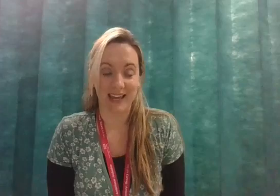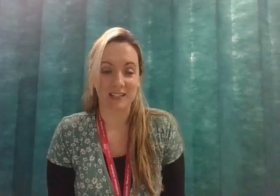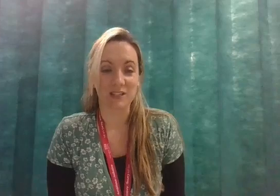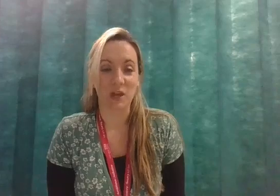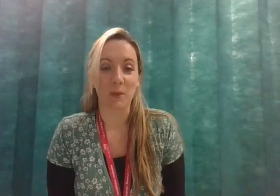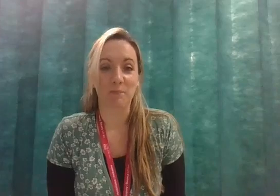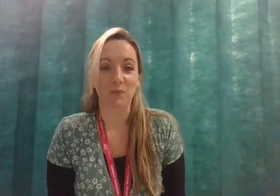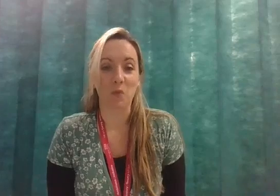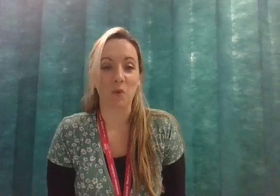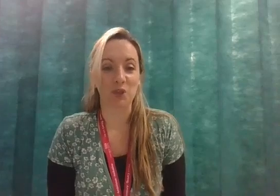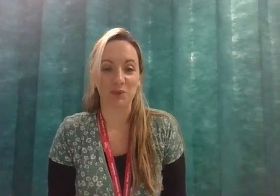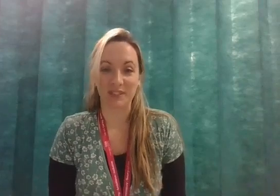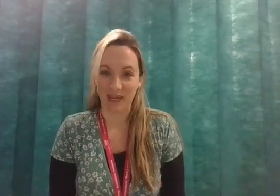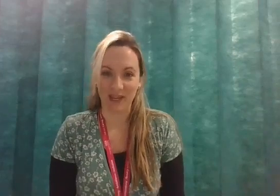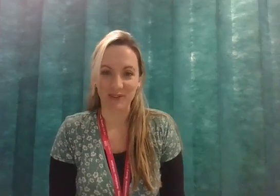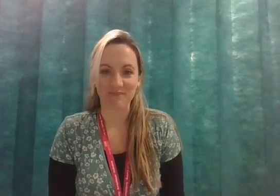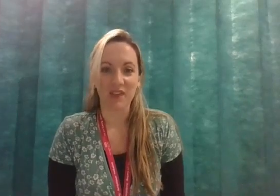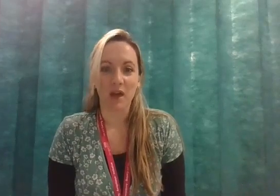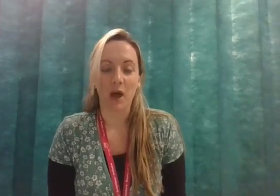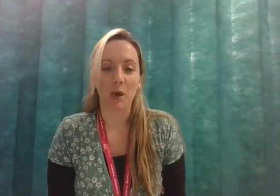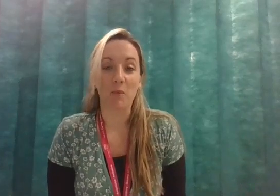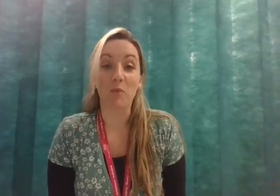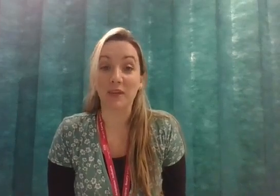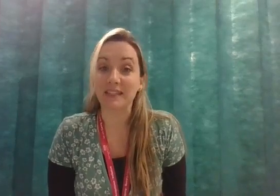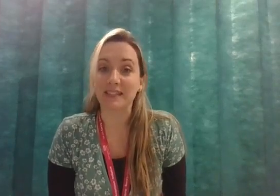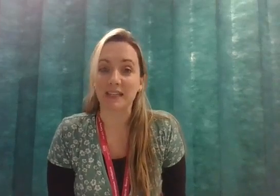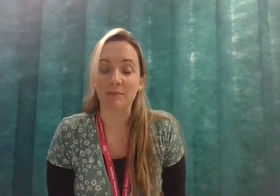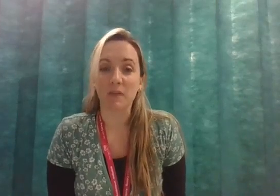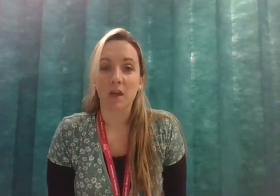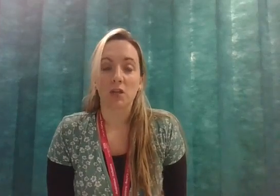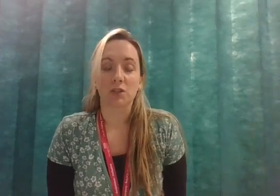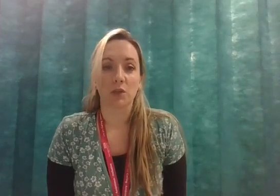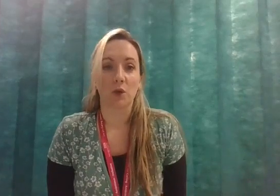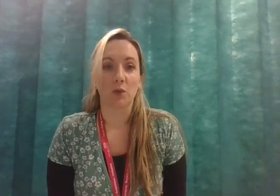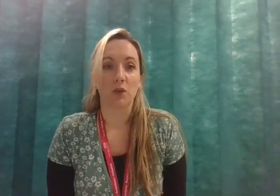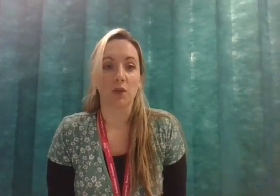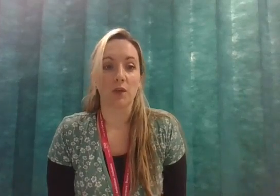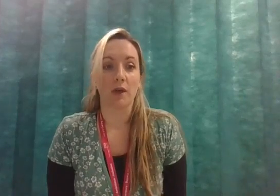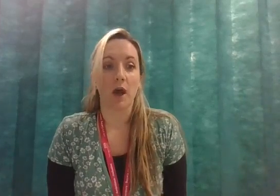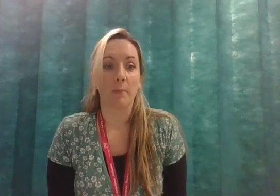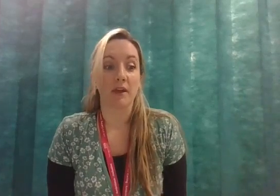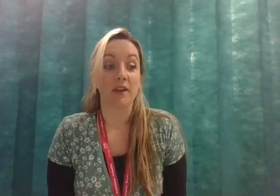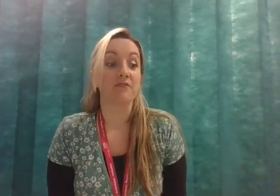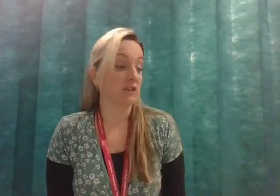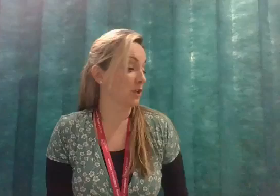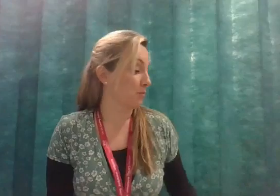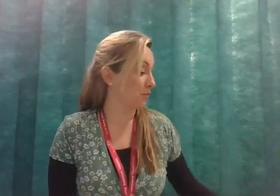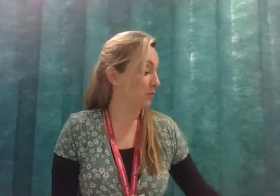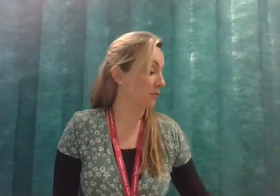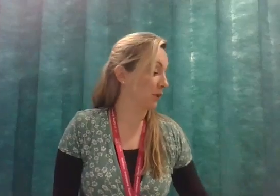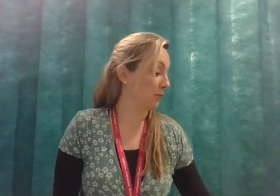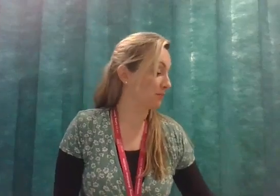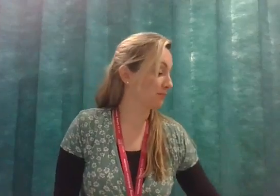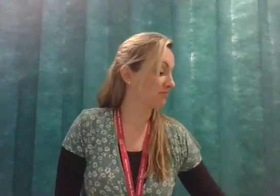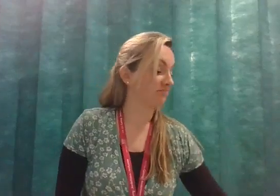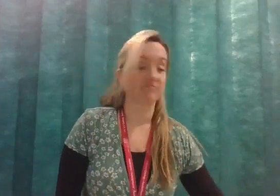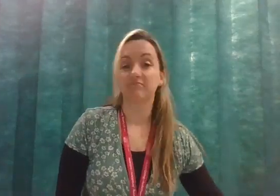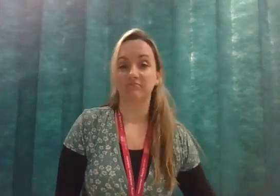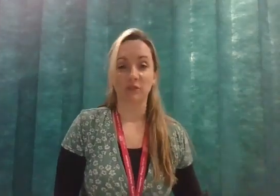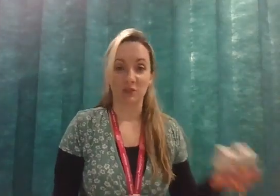understand what you're saying more easily. So if, for example, you're looking